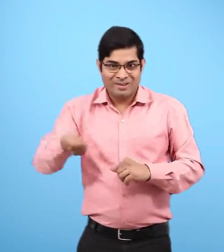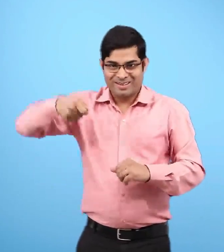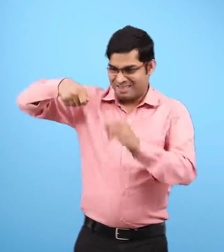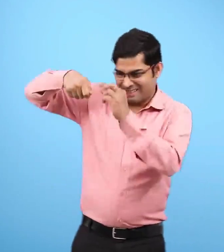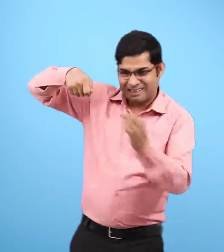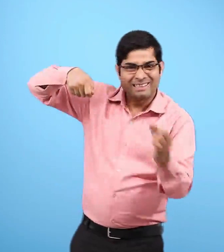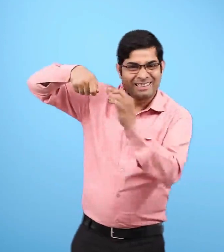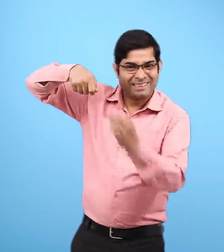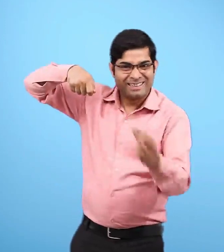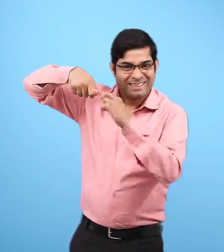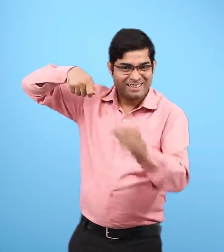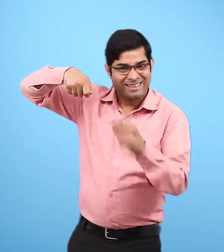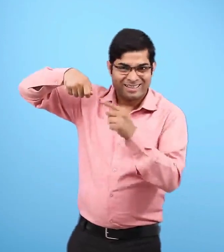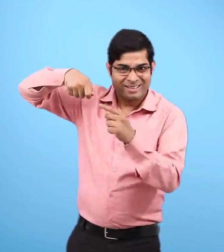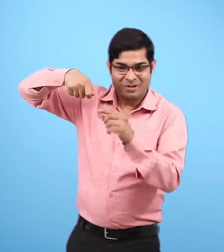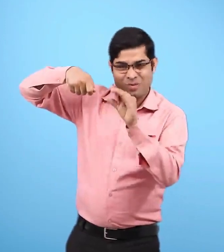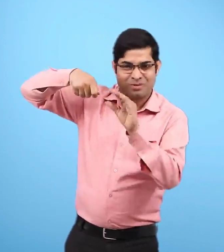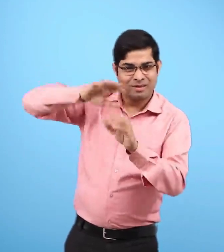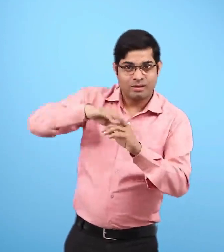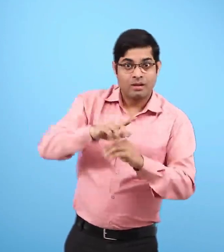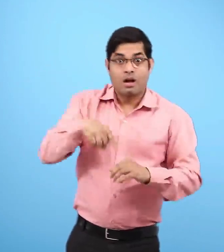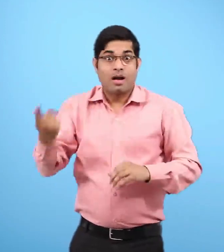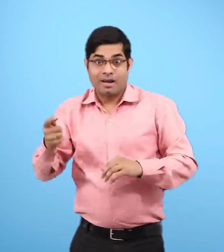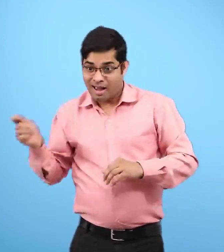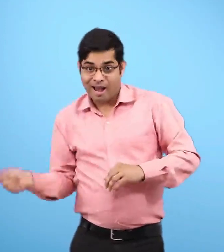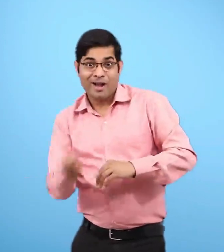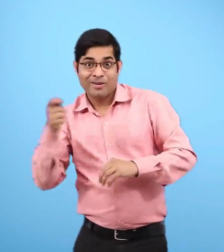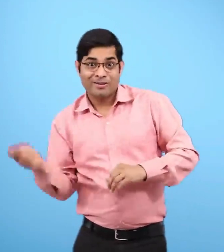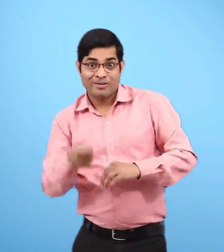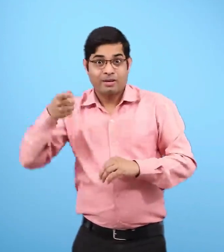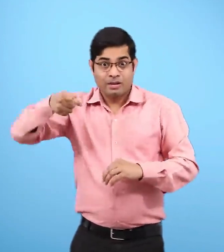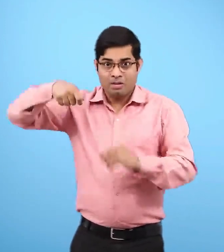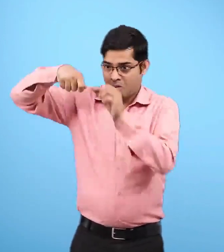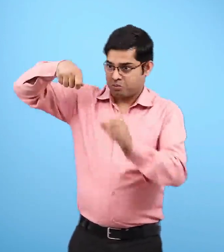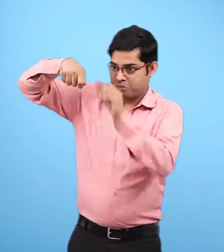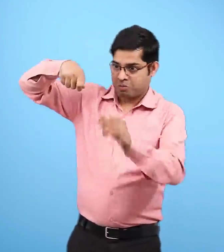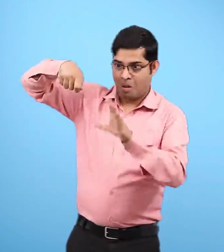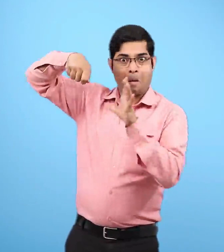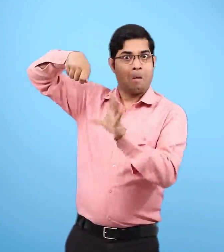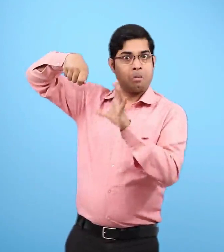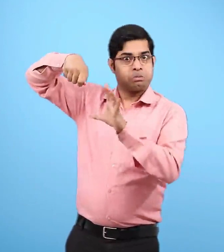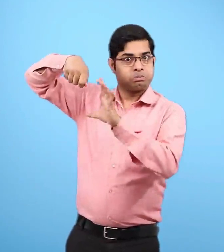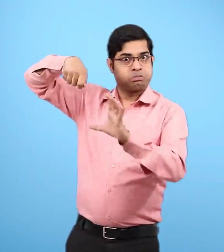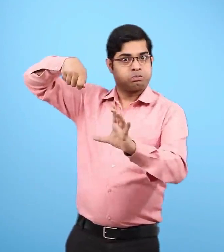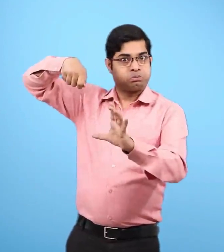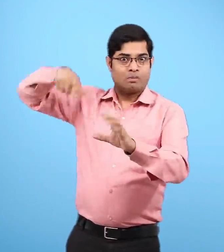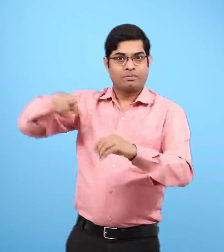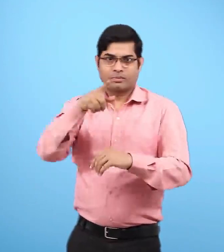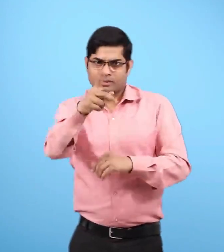Broom 1 has less sticks and broom 2 has more sticks.